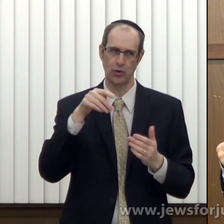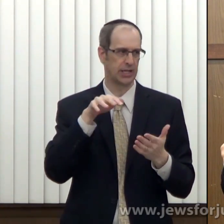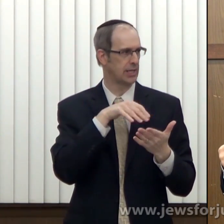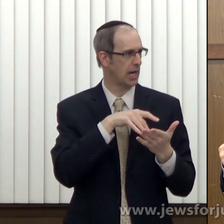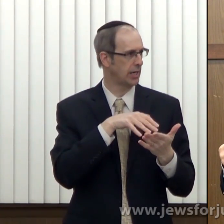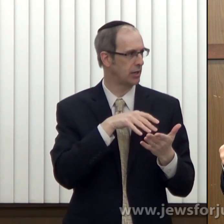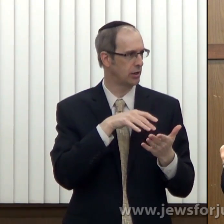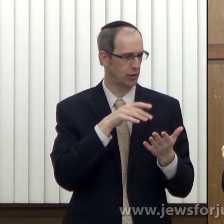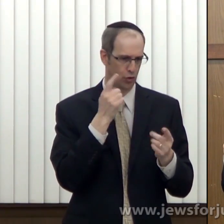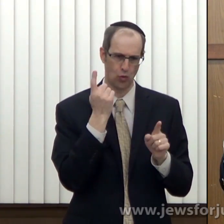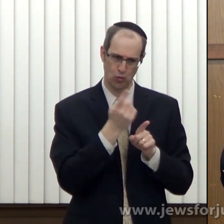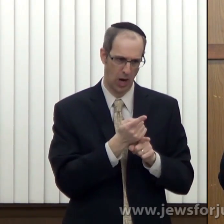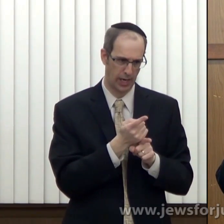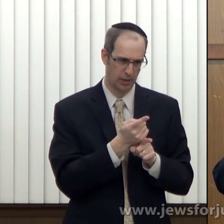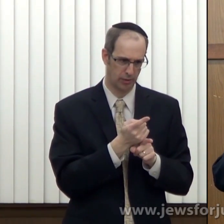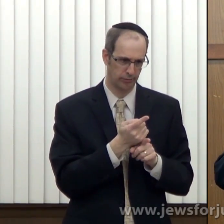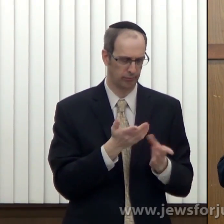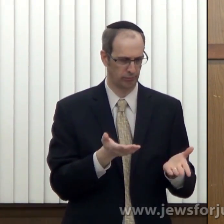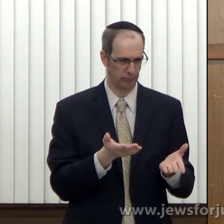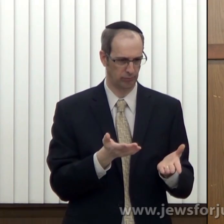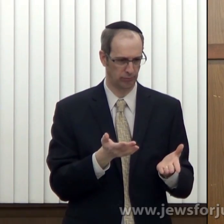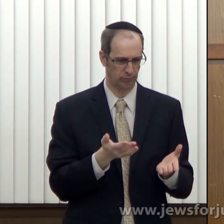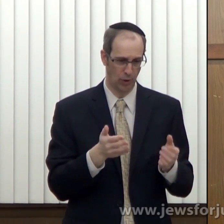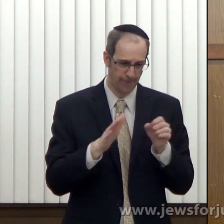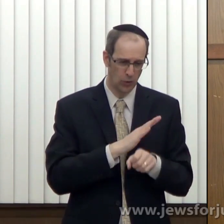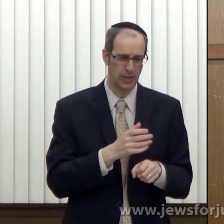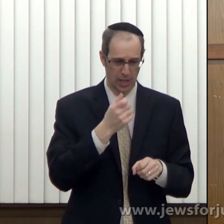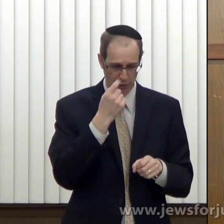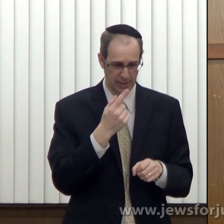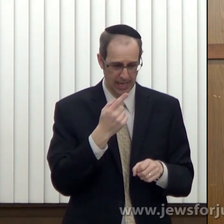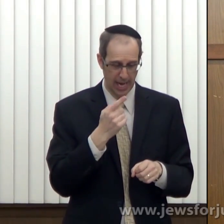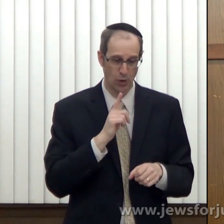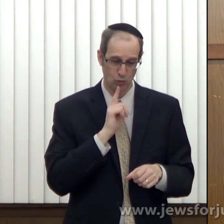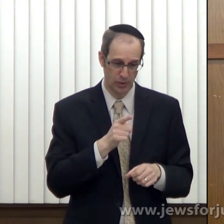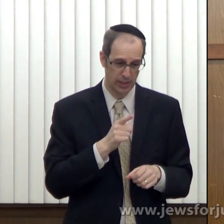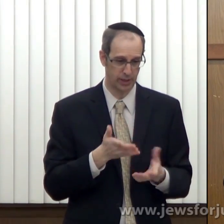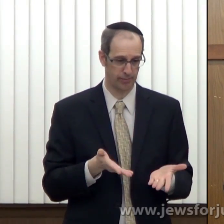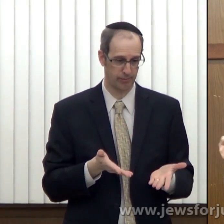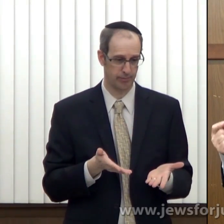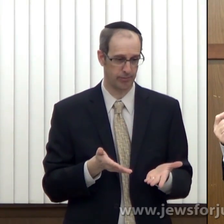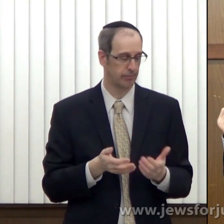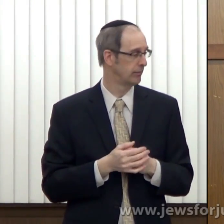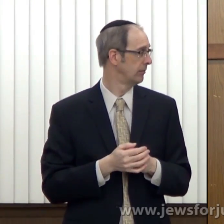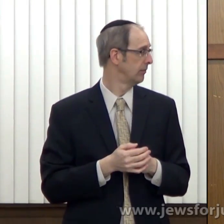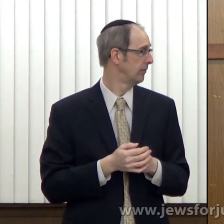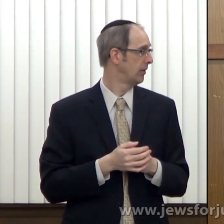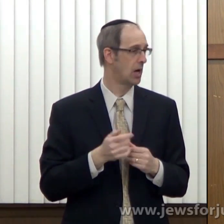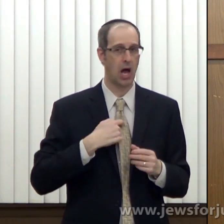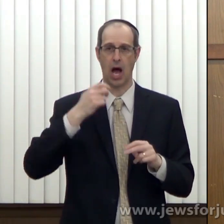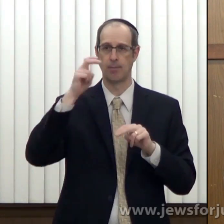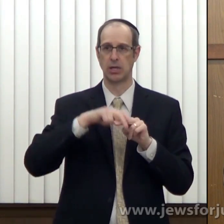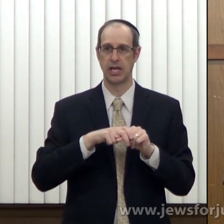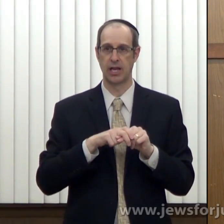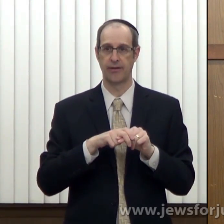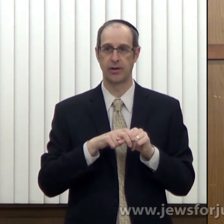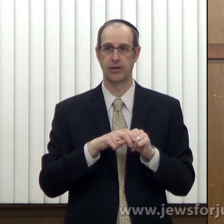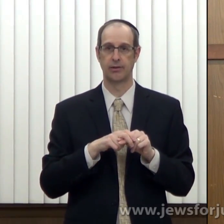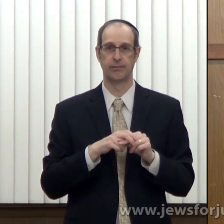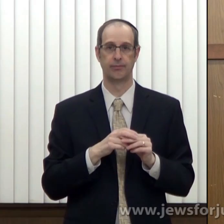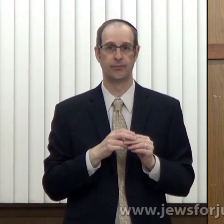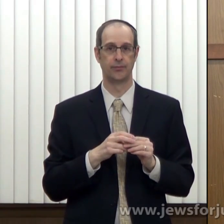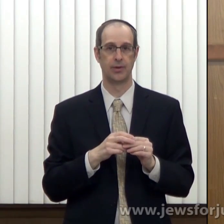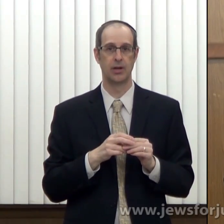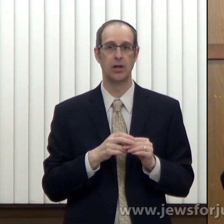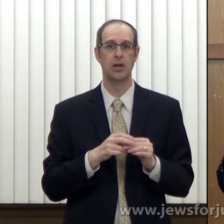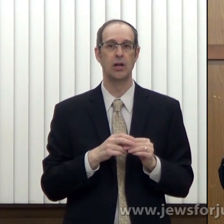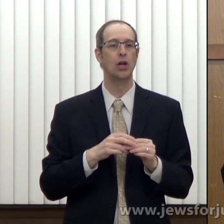whether you're right, whether you really understand something properly? So I believe that in order to